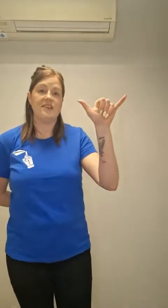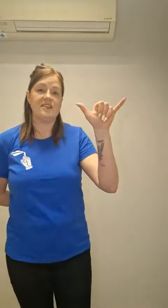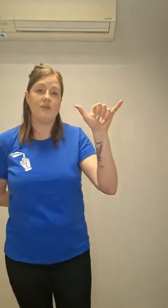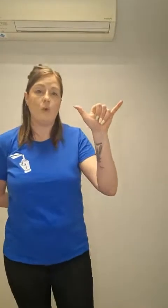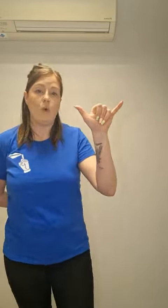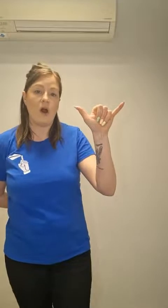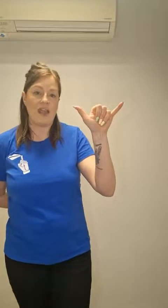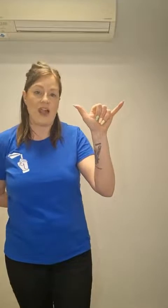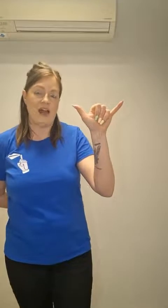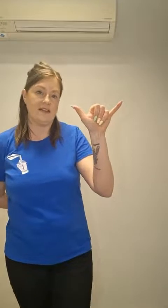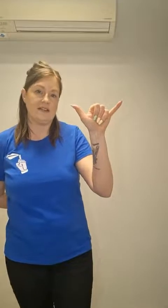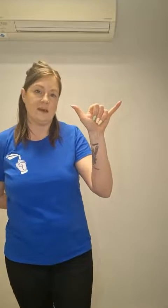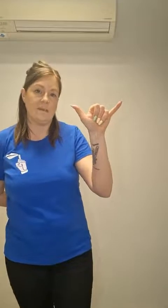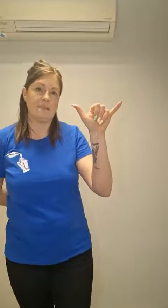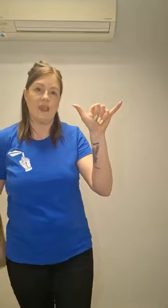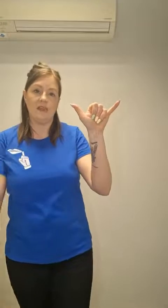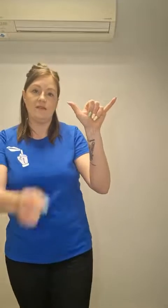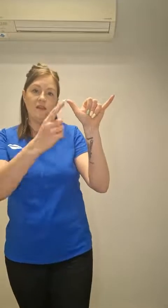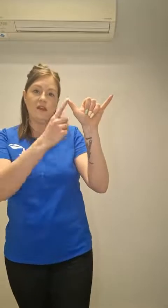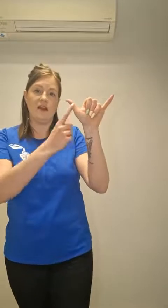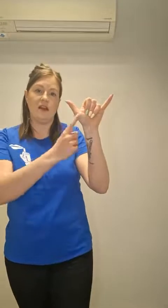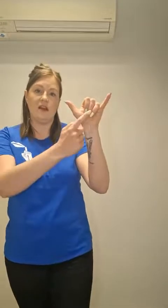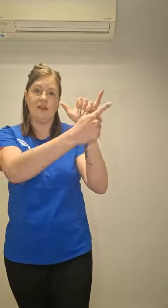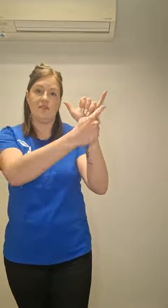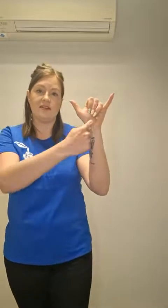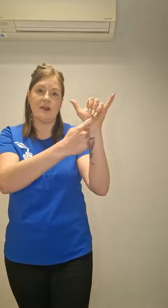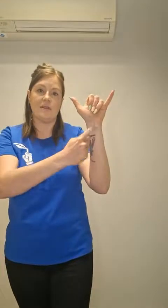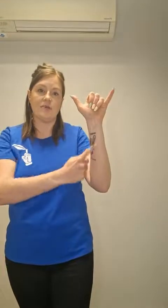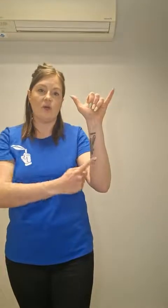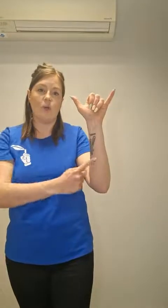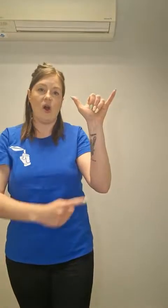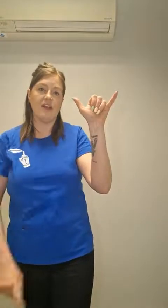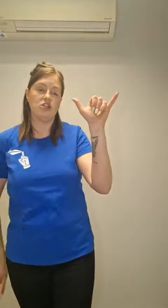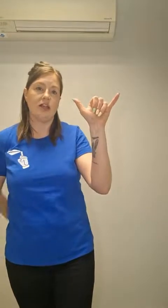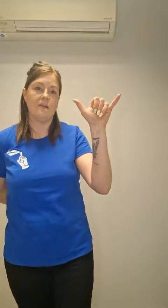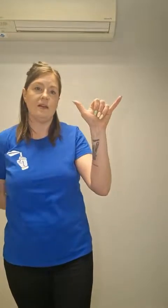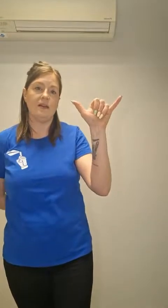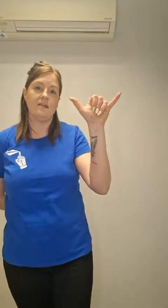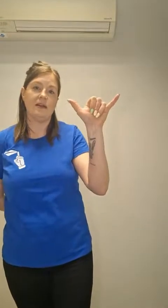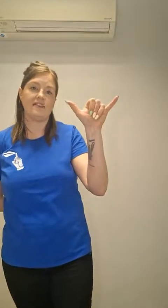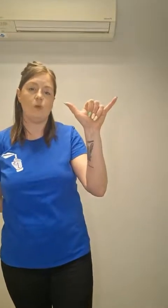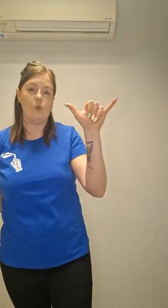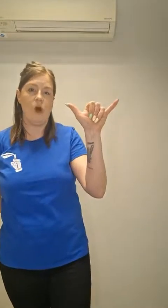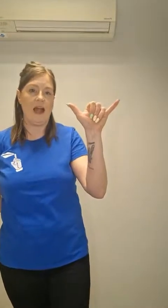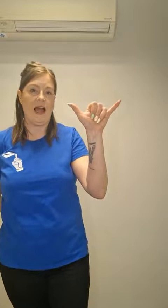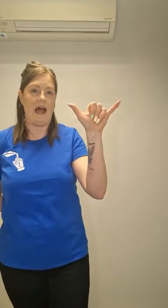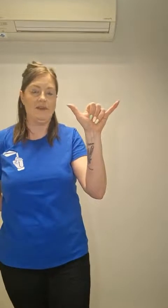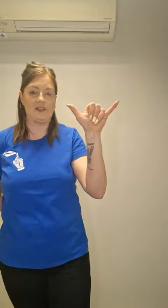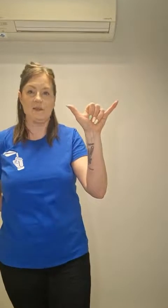a Y hand. If you look at it, it kind of resembles a Y shape, but that's a Y hand.